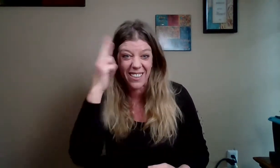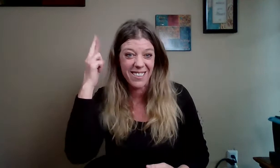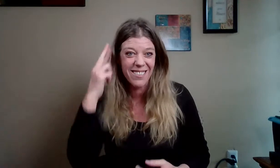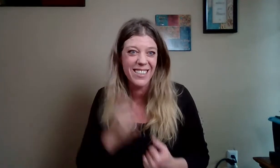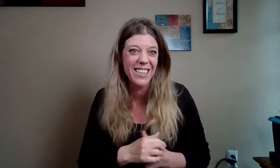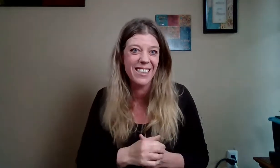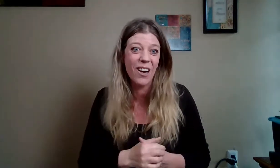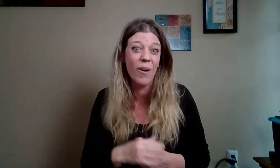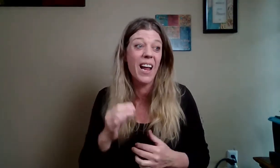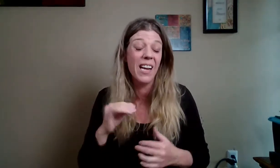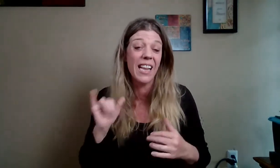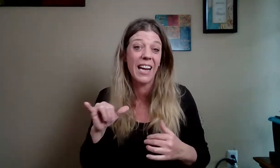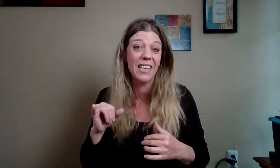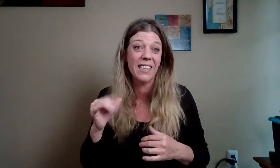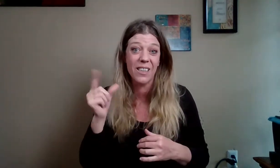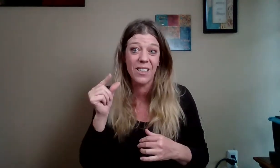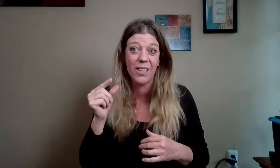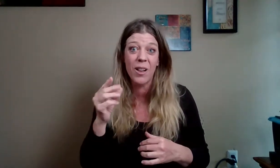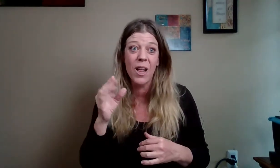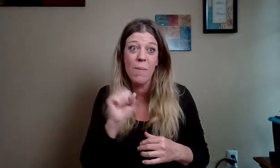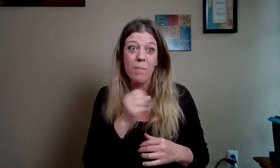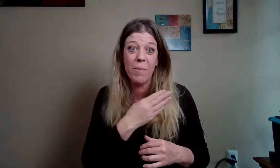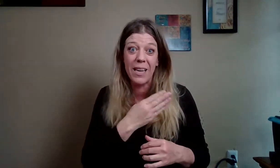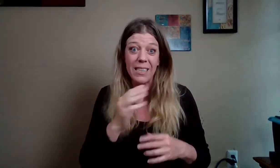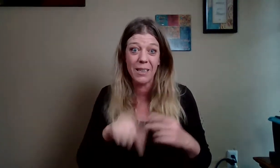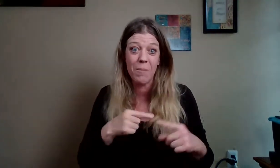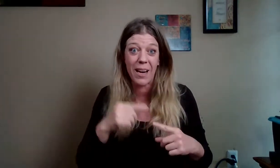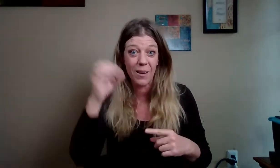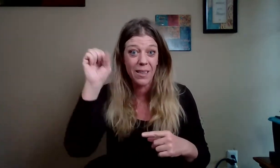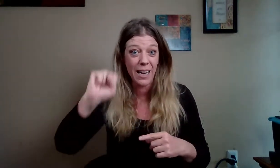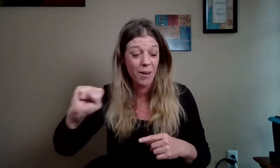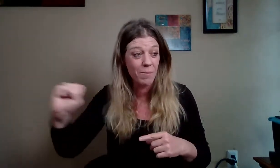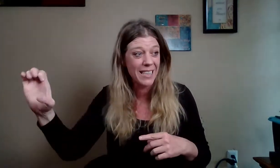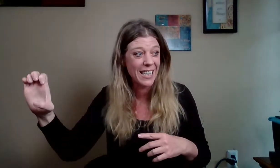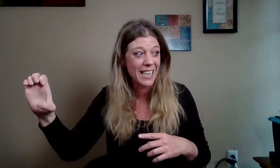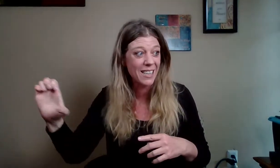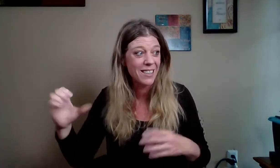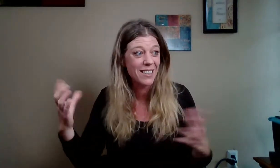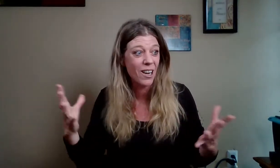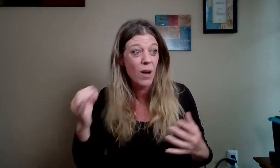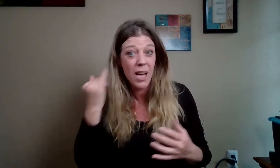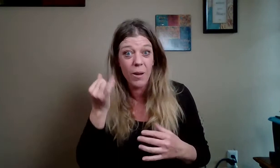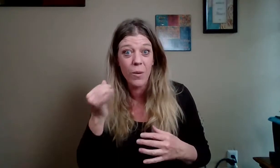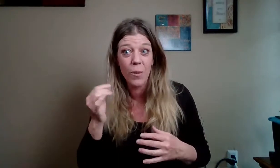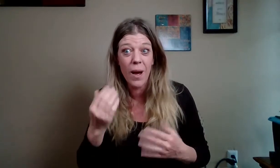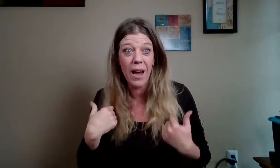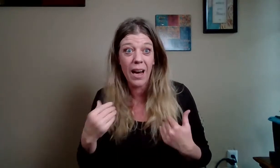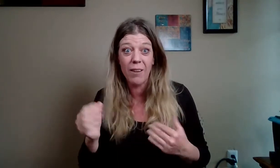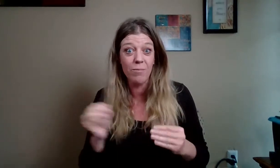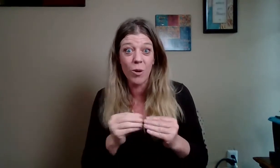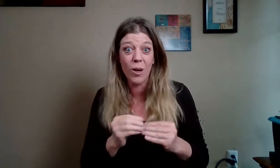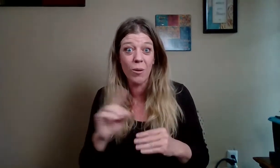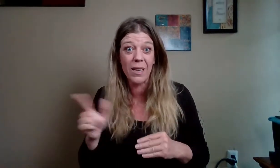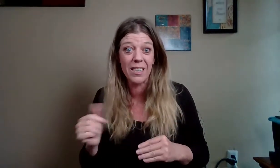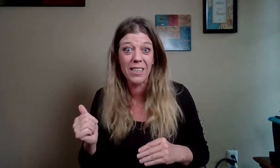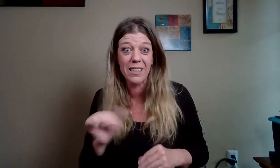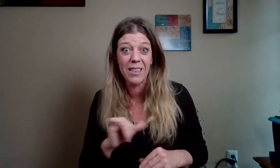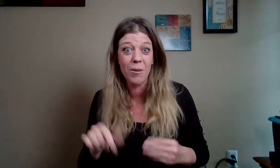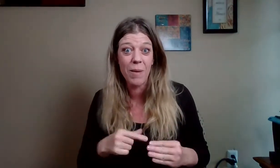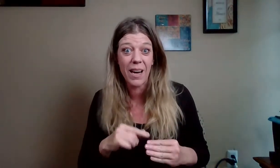reason. So, and that is a little bit about C. So if you have more questions